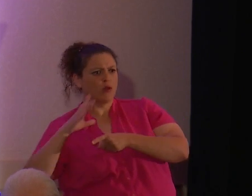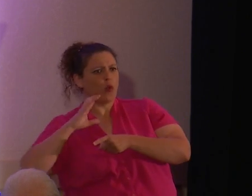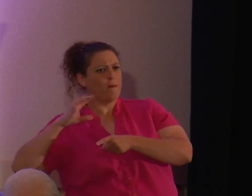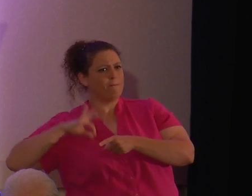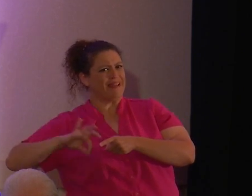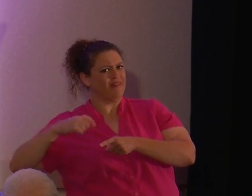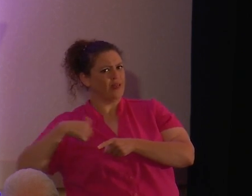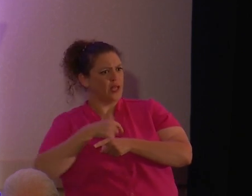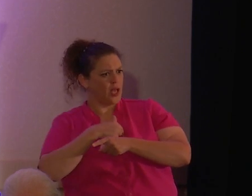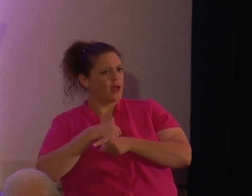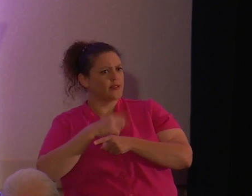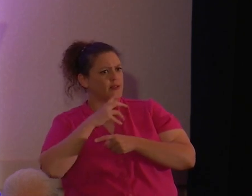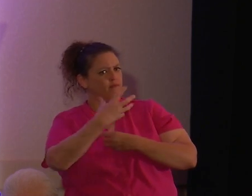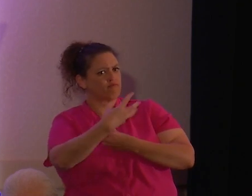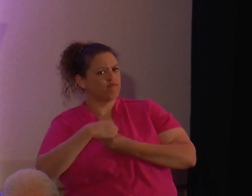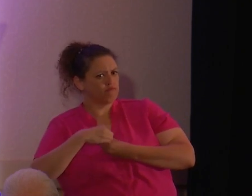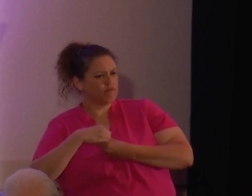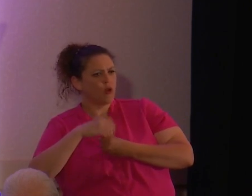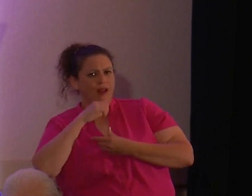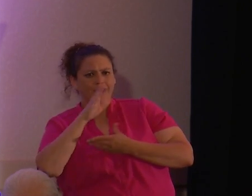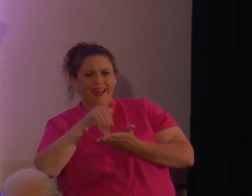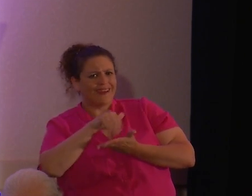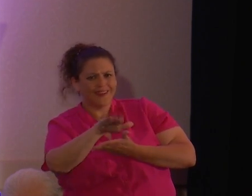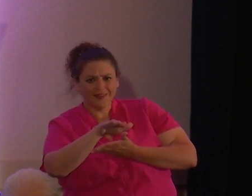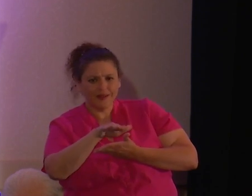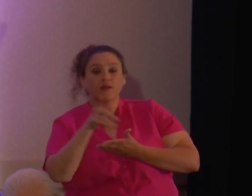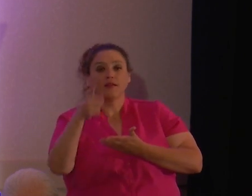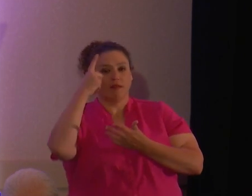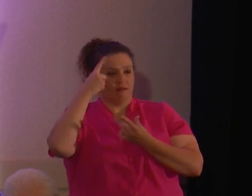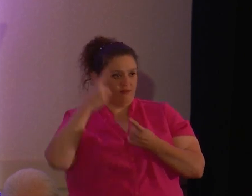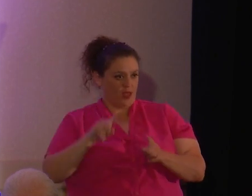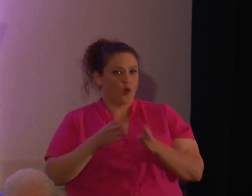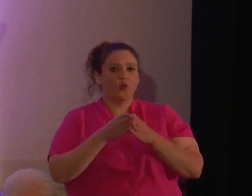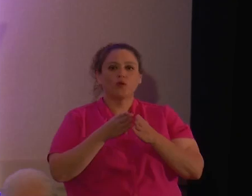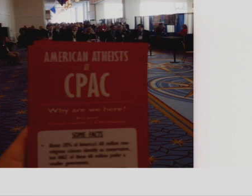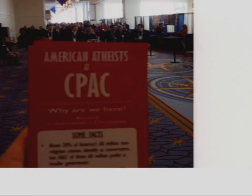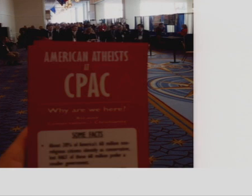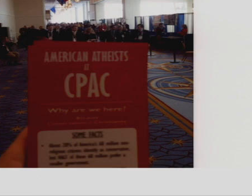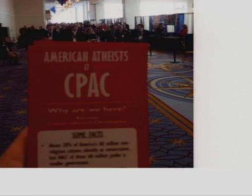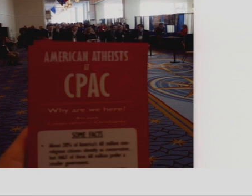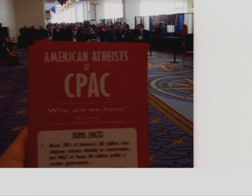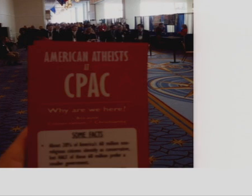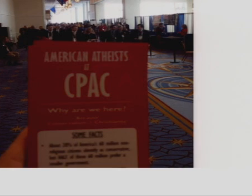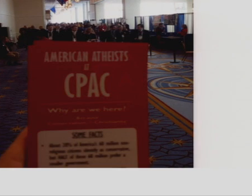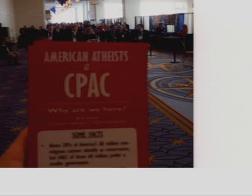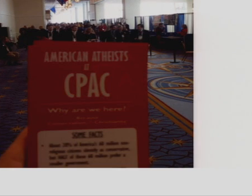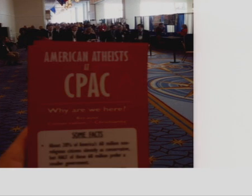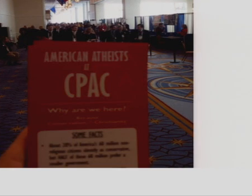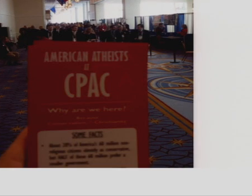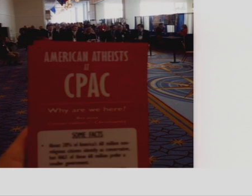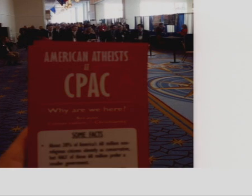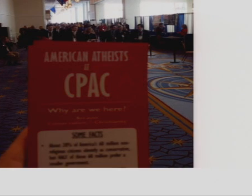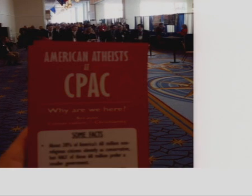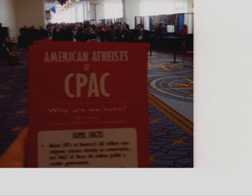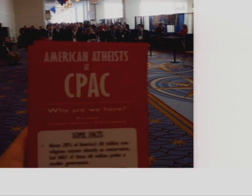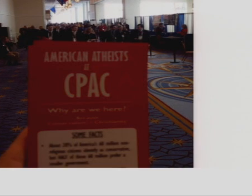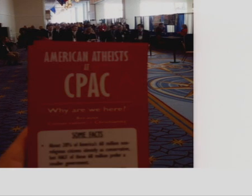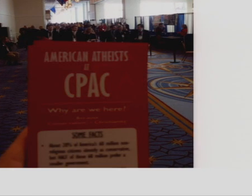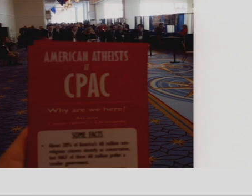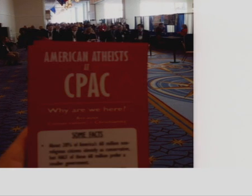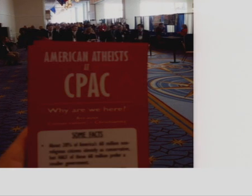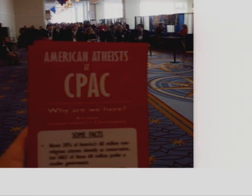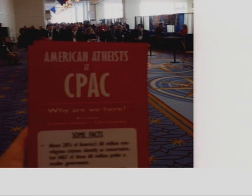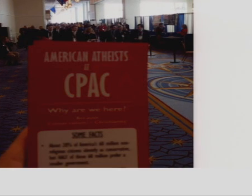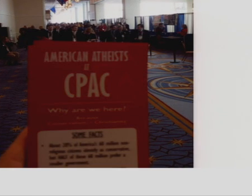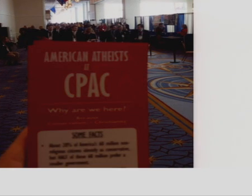conservatives. They agree, by and large. The conservatives who attended CPAC are